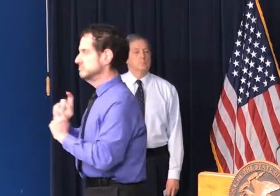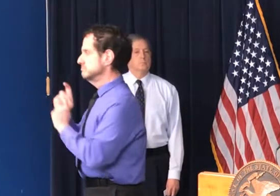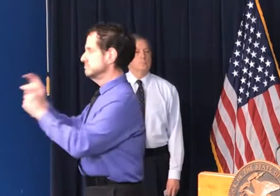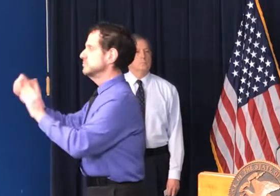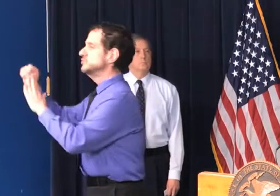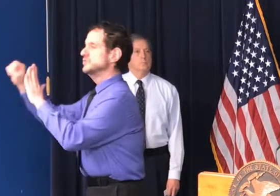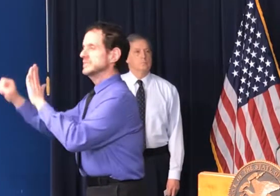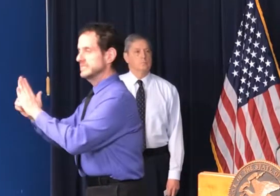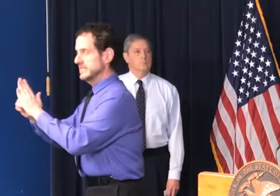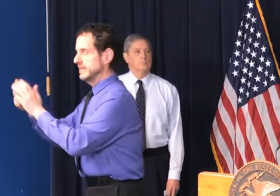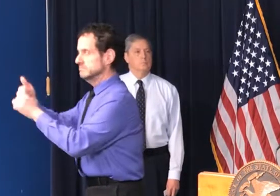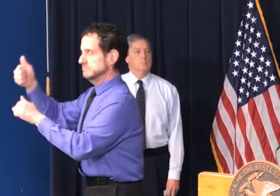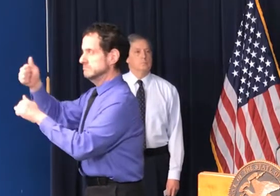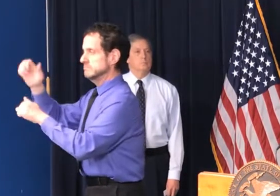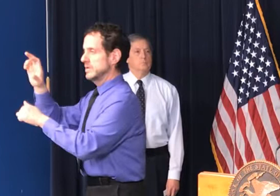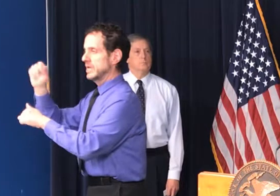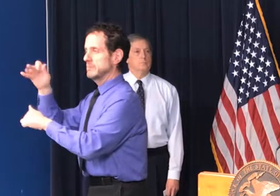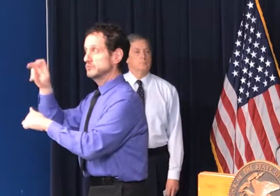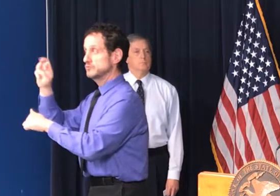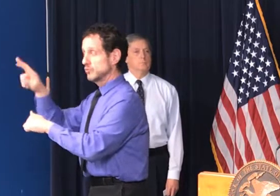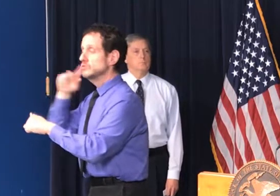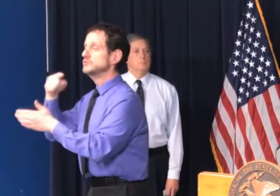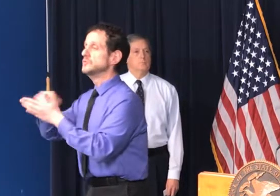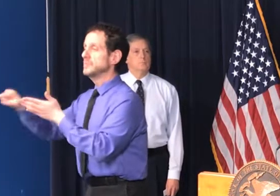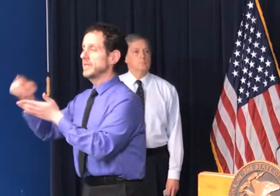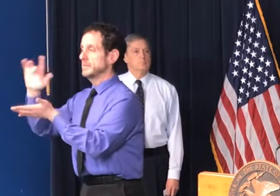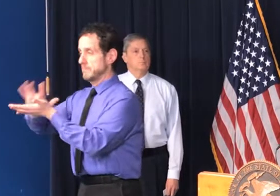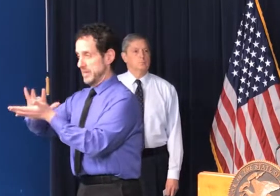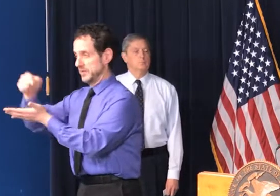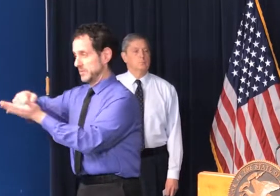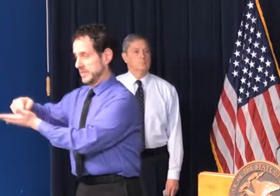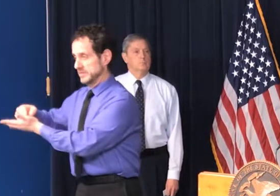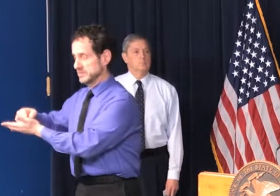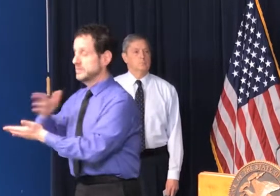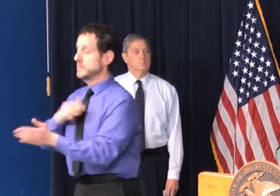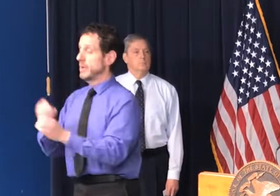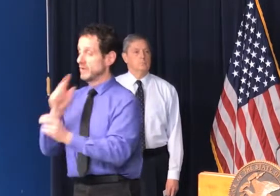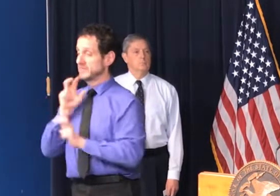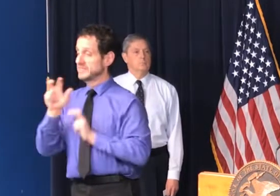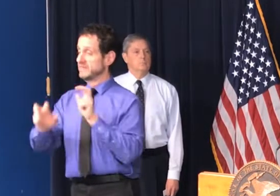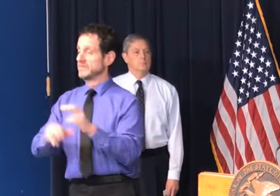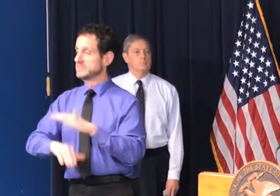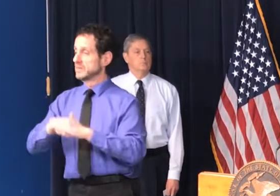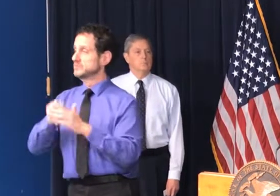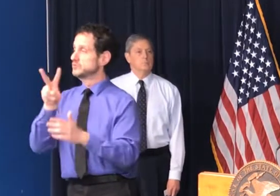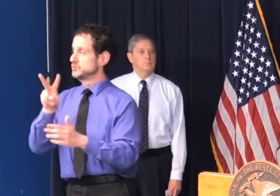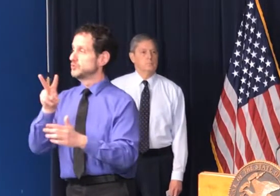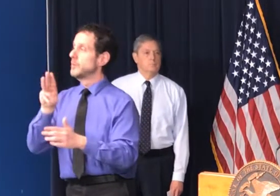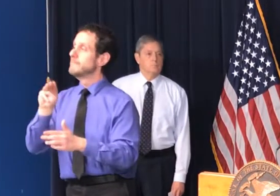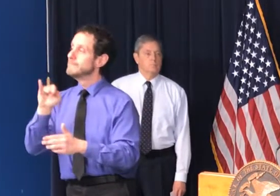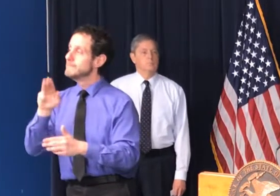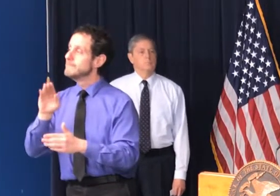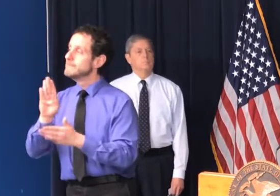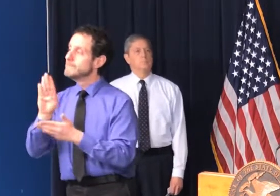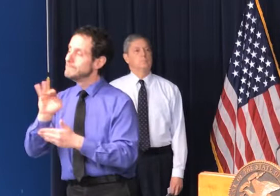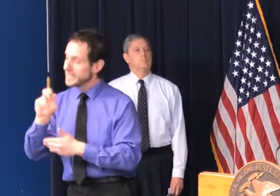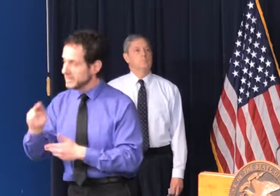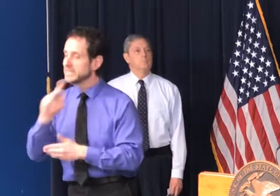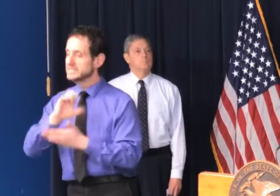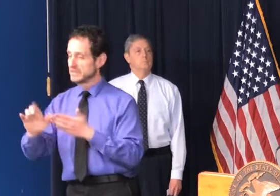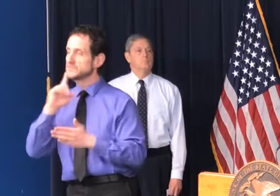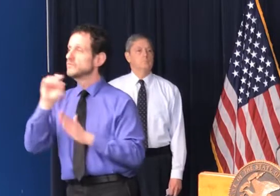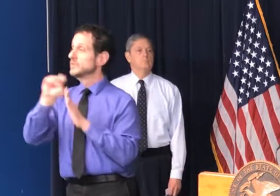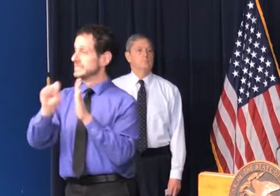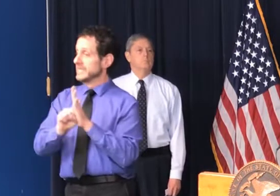pay medical bills. My office could invest up to $2 billion in the state of Illinois' bill backlog at a